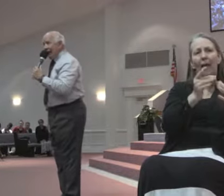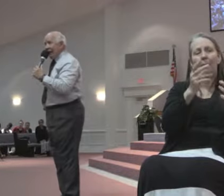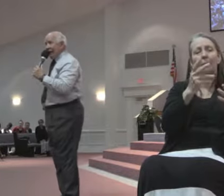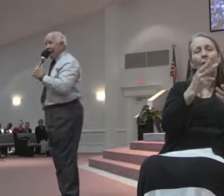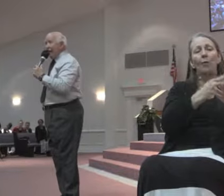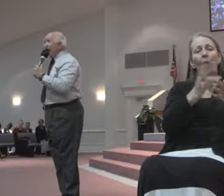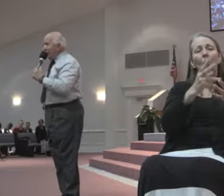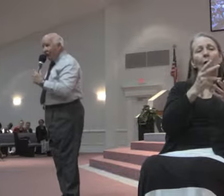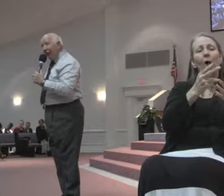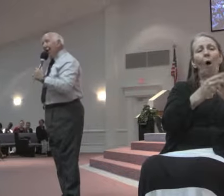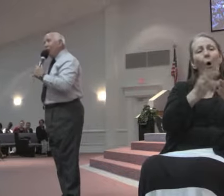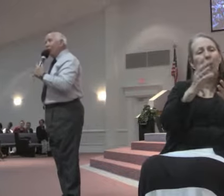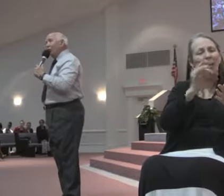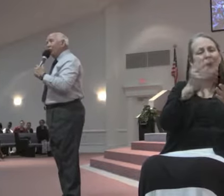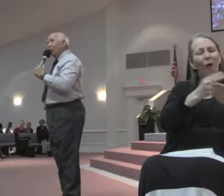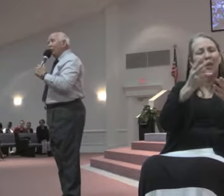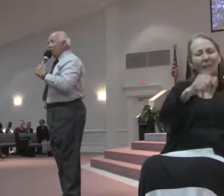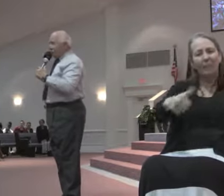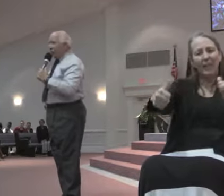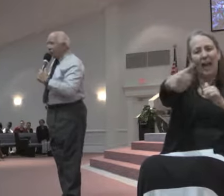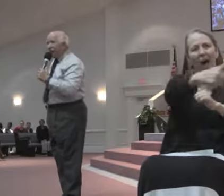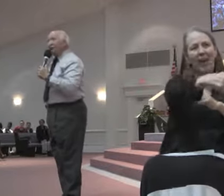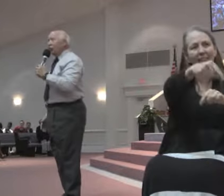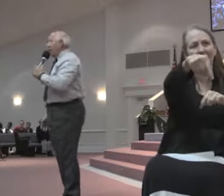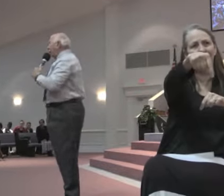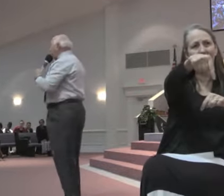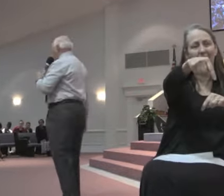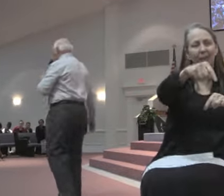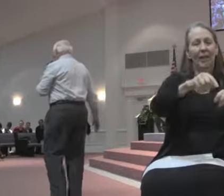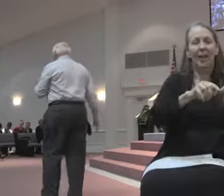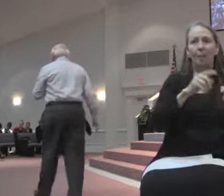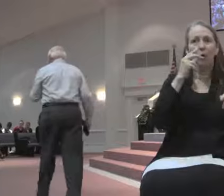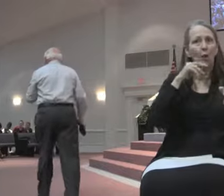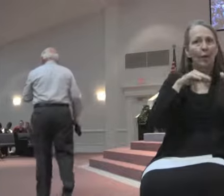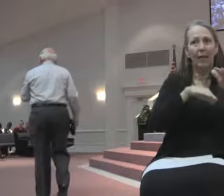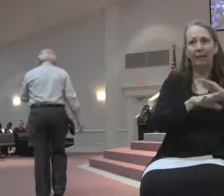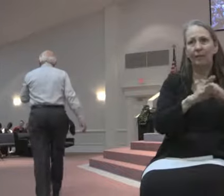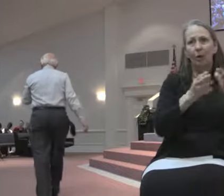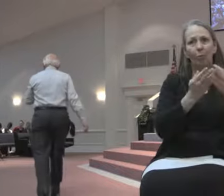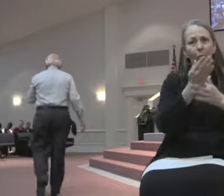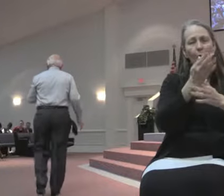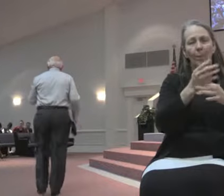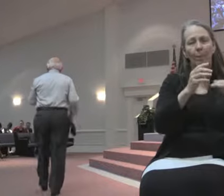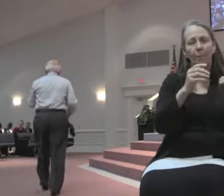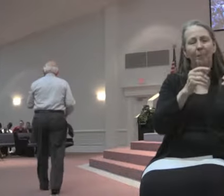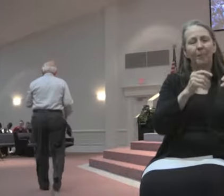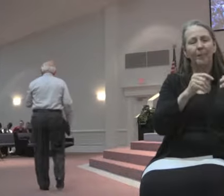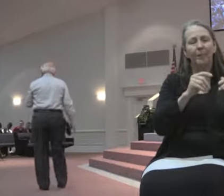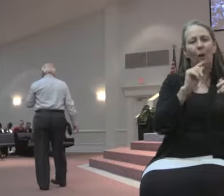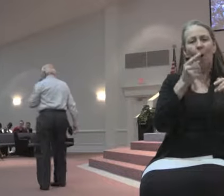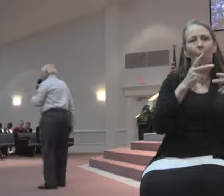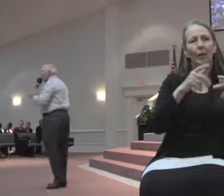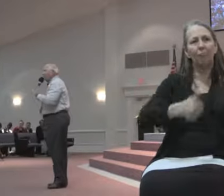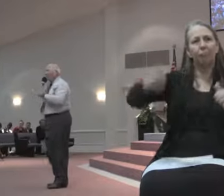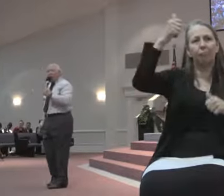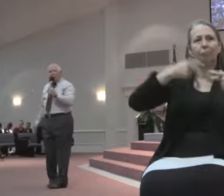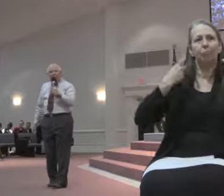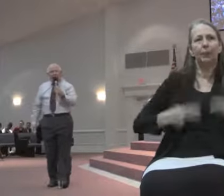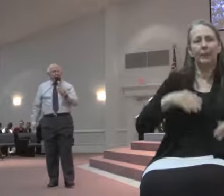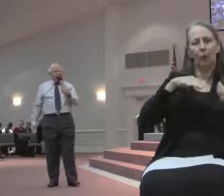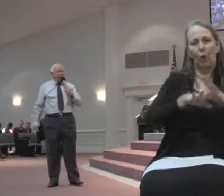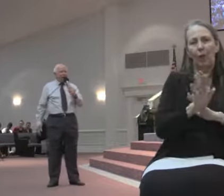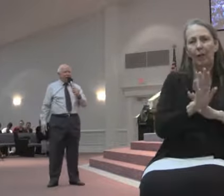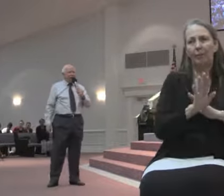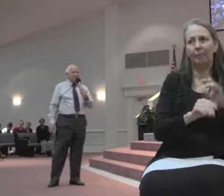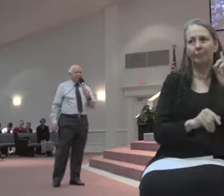opening in the veil between the sanctuary and the Holy of Holies. They have patched that opening back with